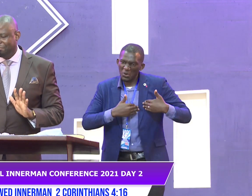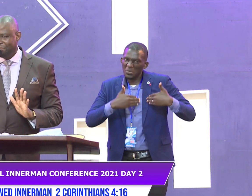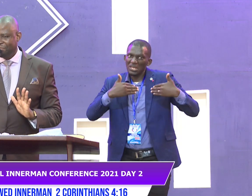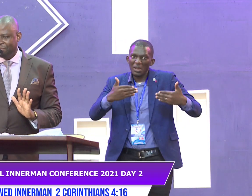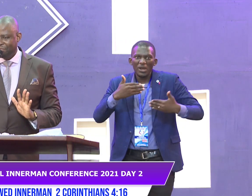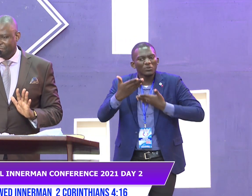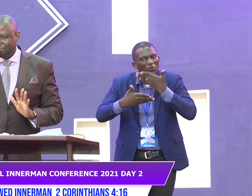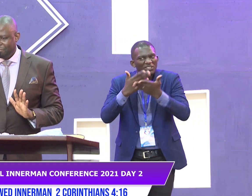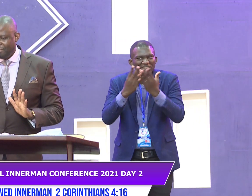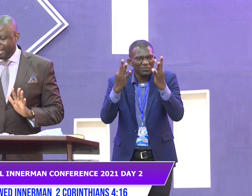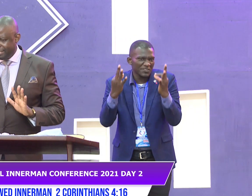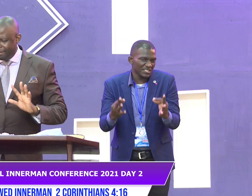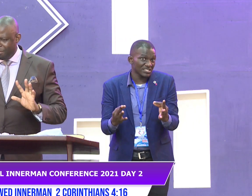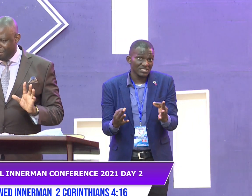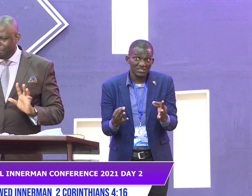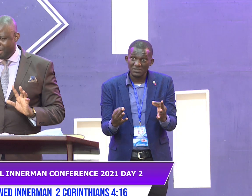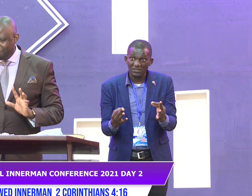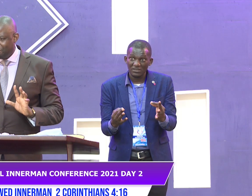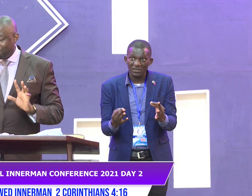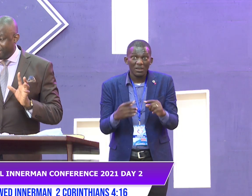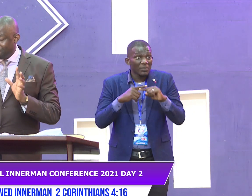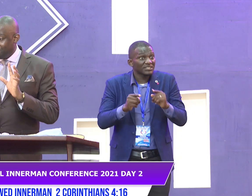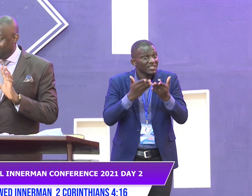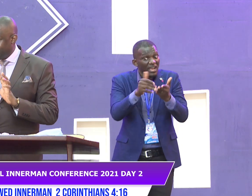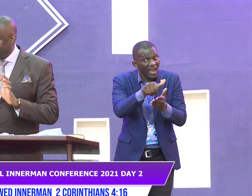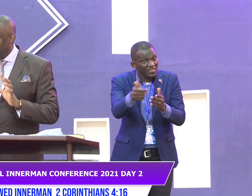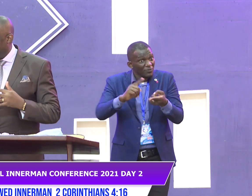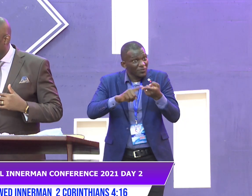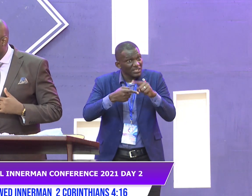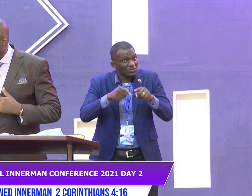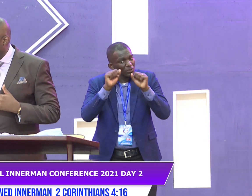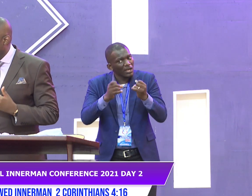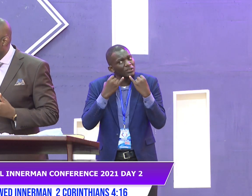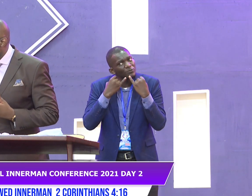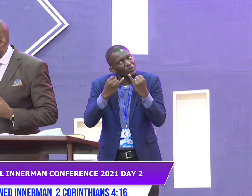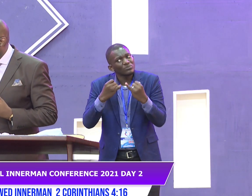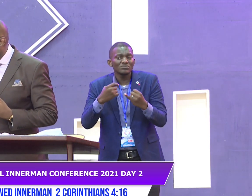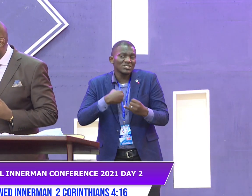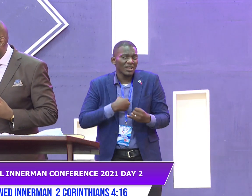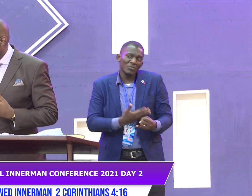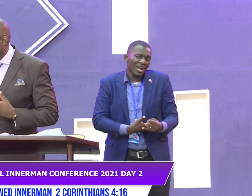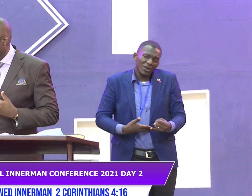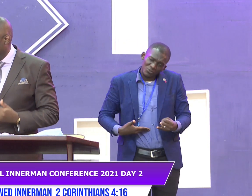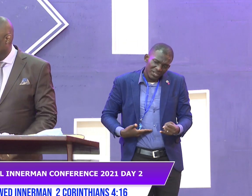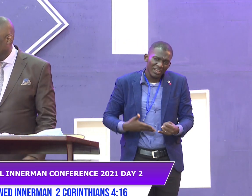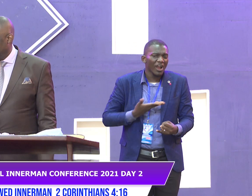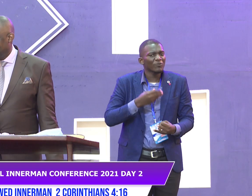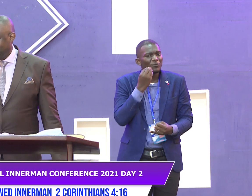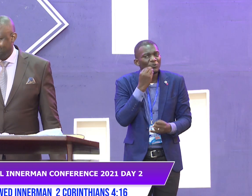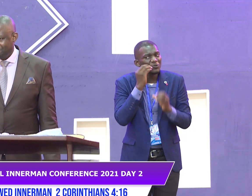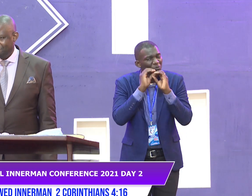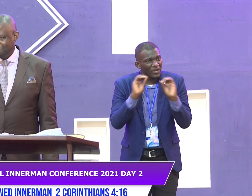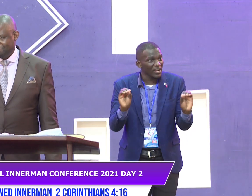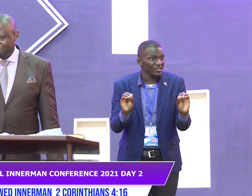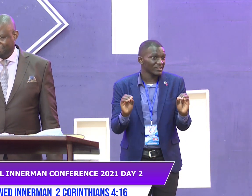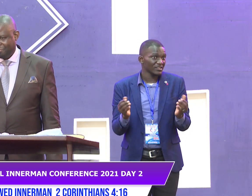that you cannot be open to everything. And yet they are friends that you can